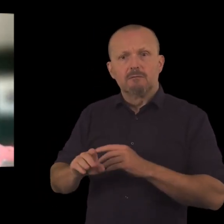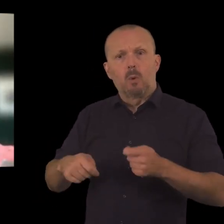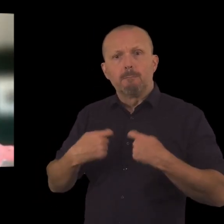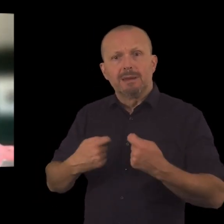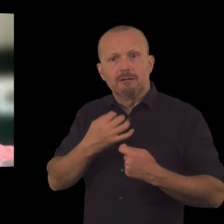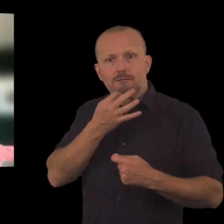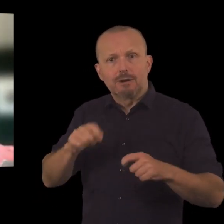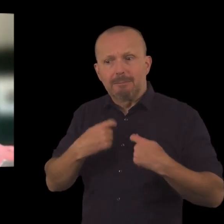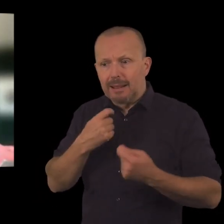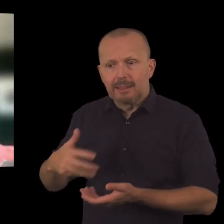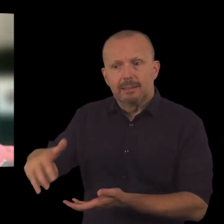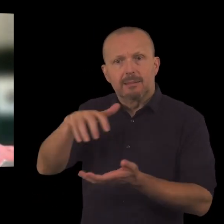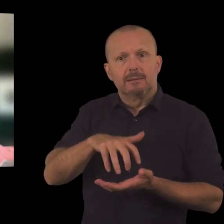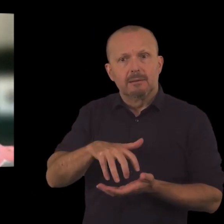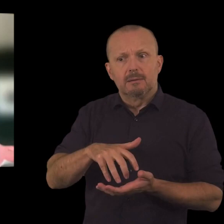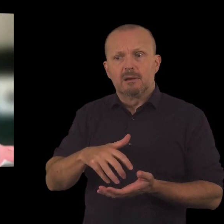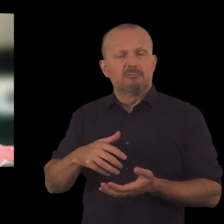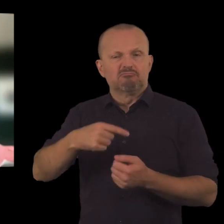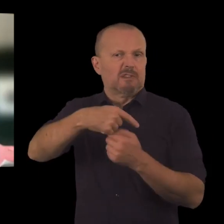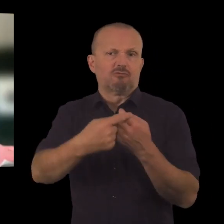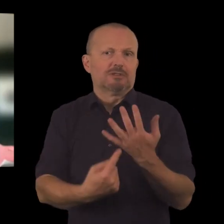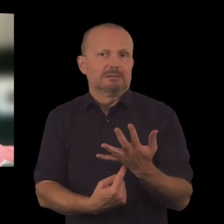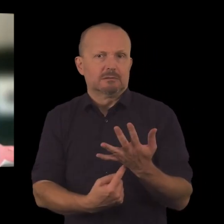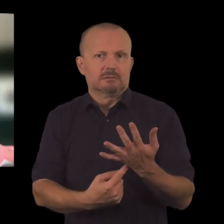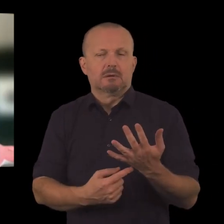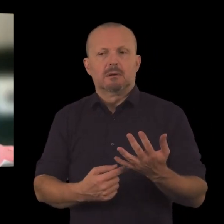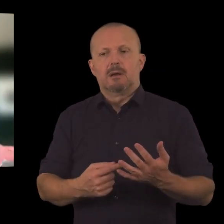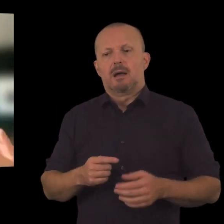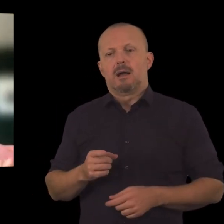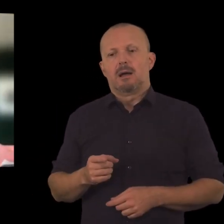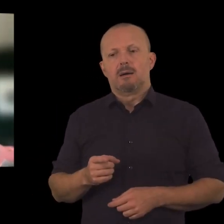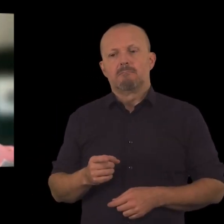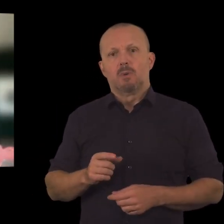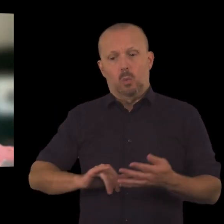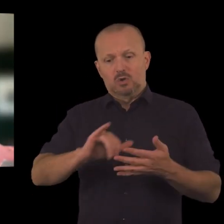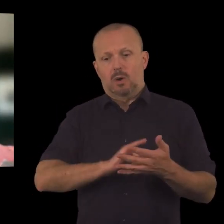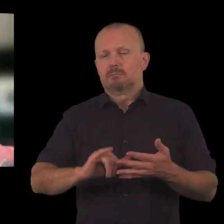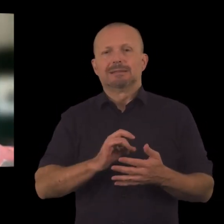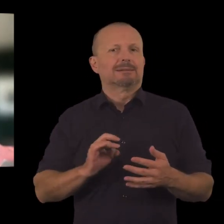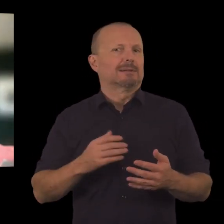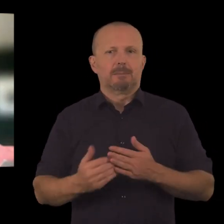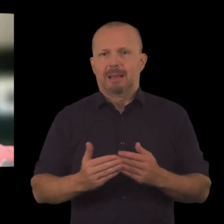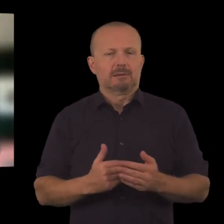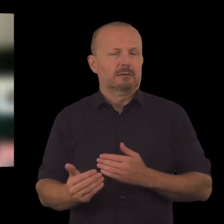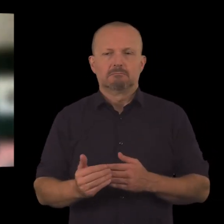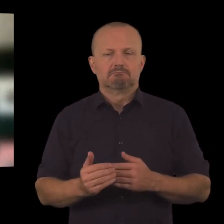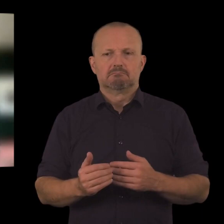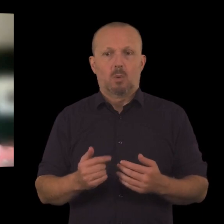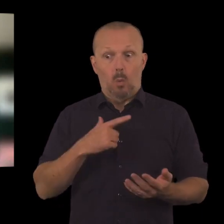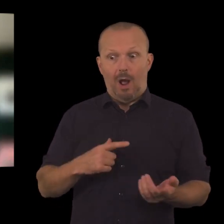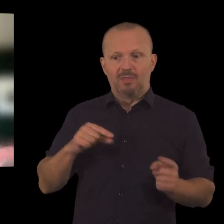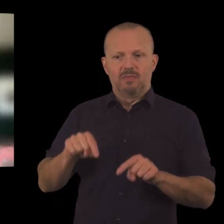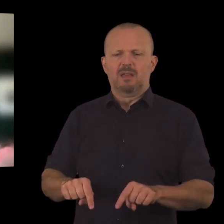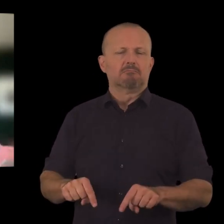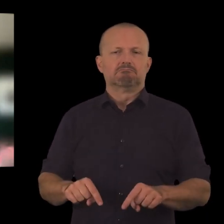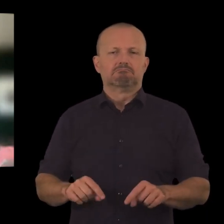way. So that may be that they are accessing a social worker. It might be they're accessing the